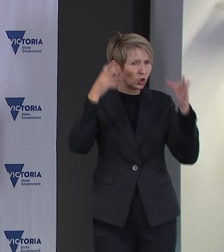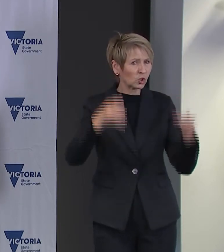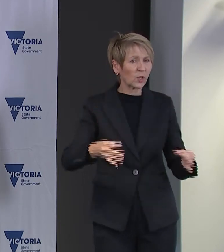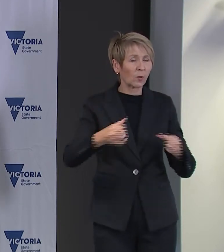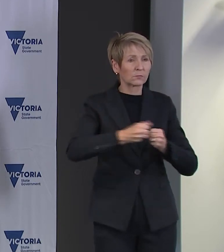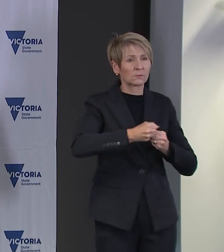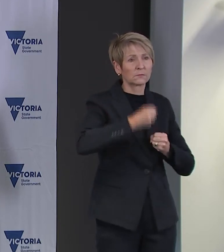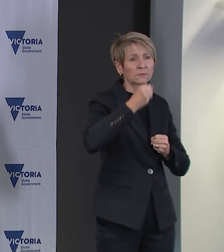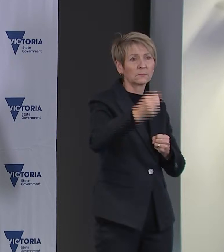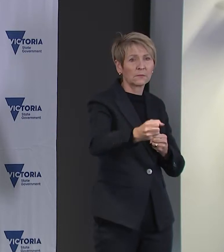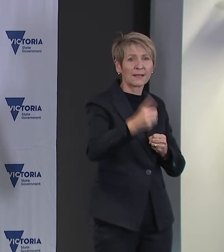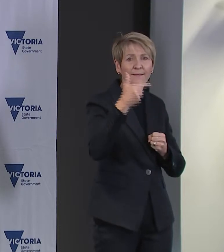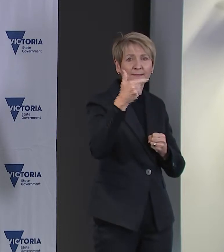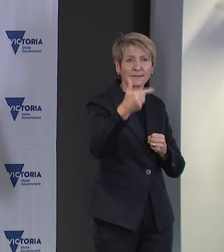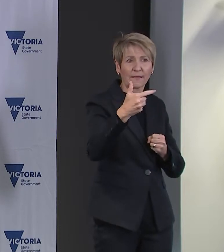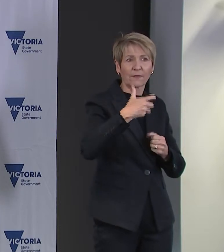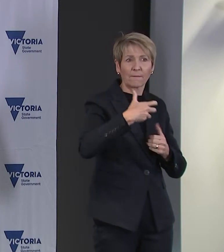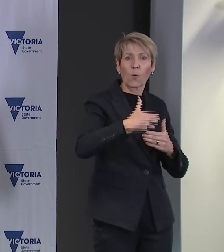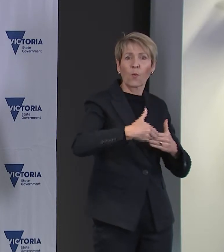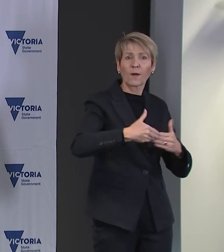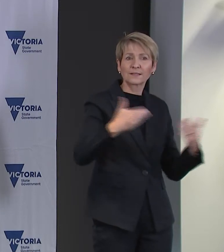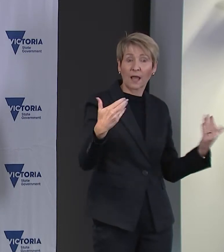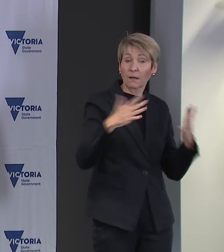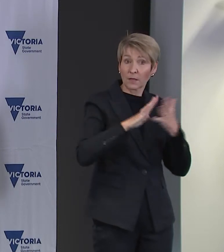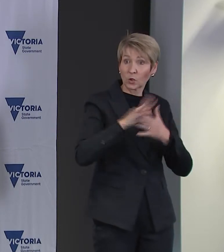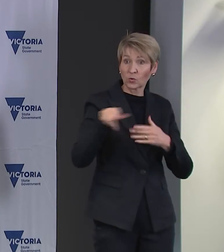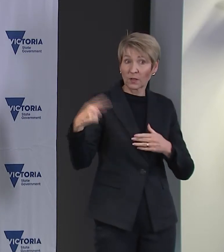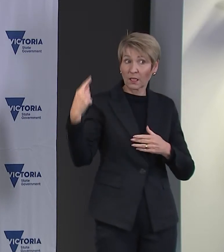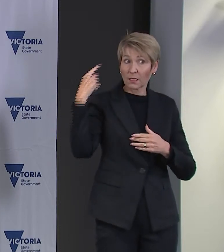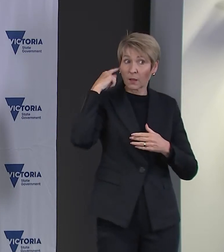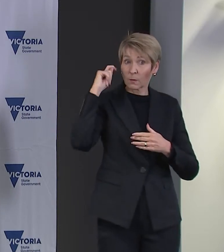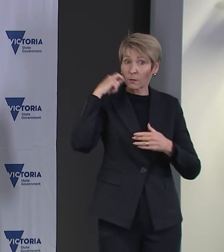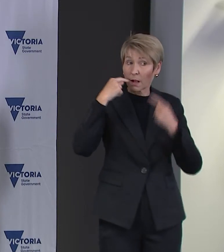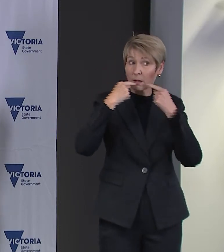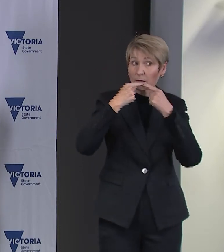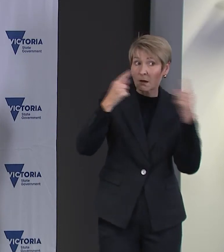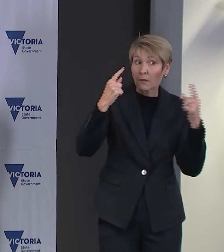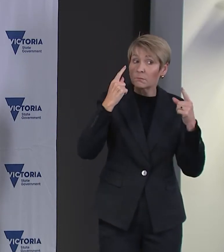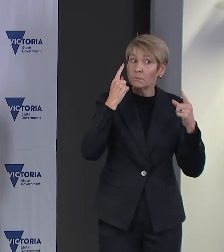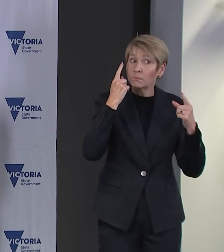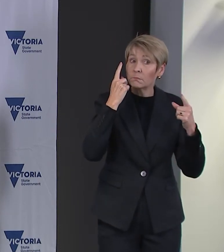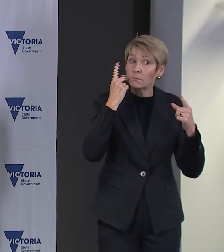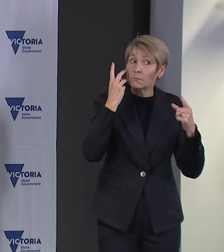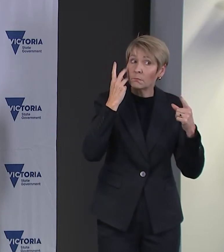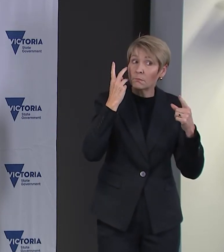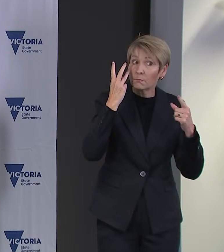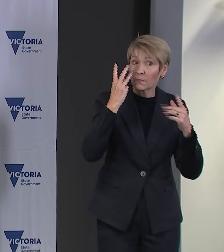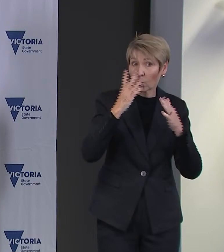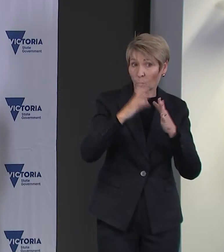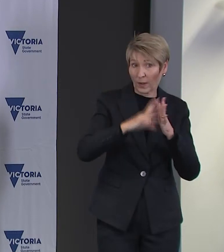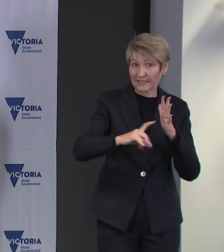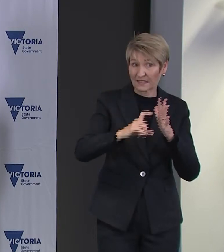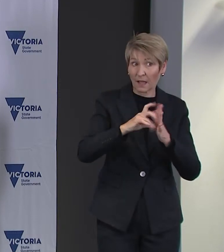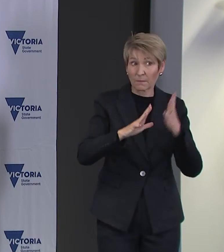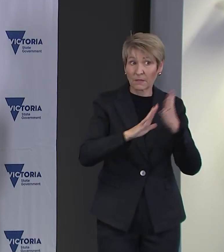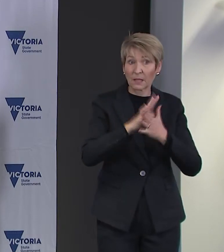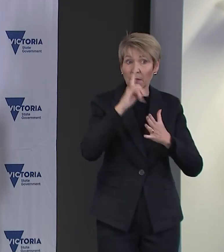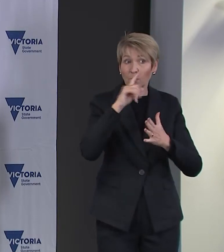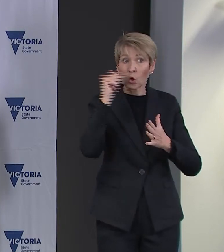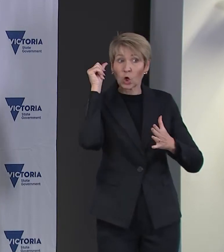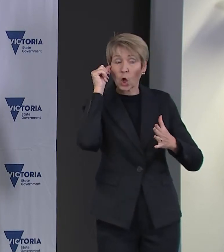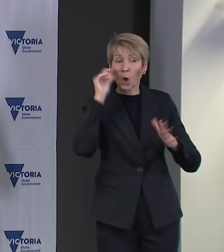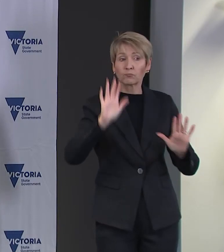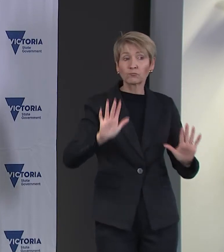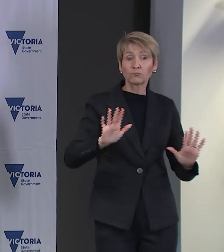that either way you would hope that you'd be able to make some sort of announcement on the Wednesday, give people 24 hours or so? Look, I couldn't